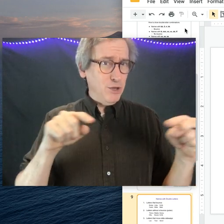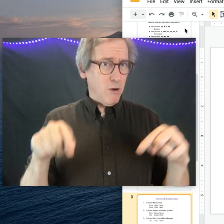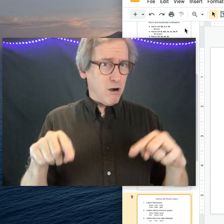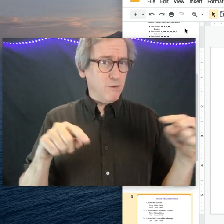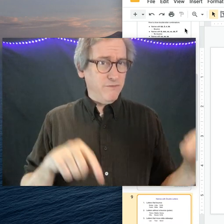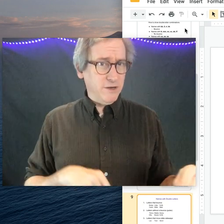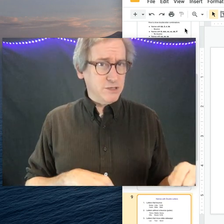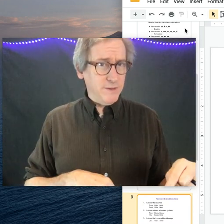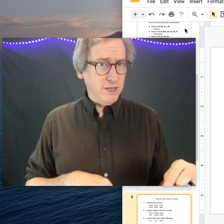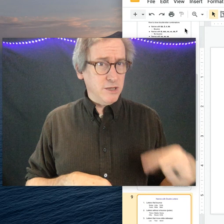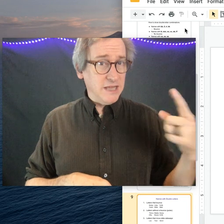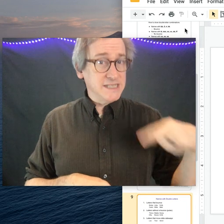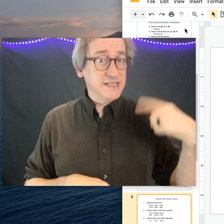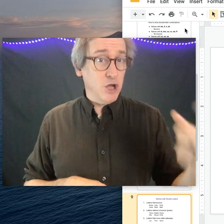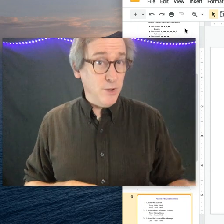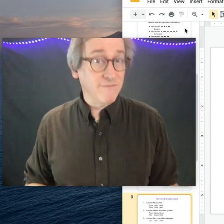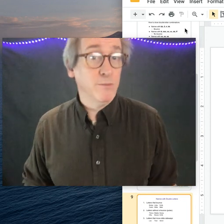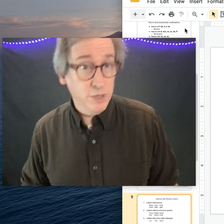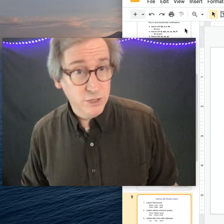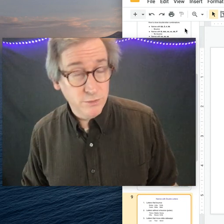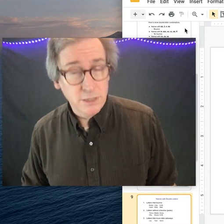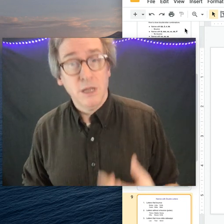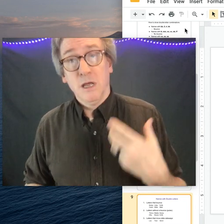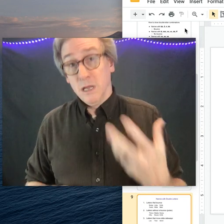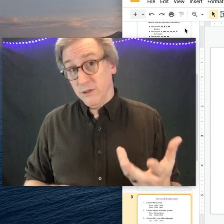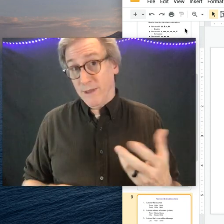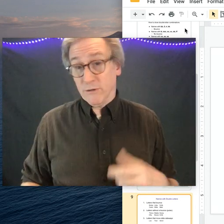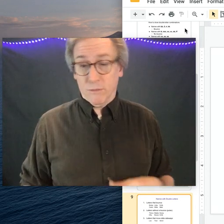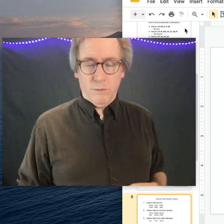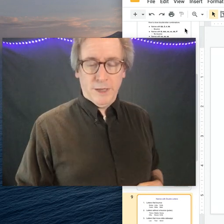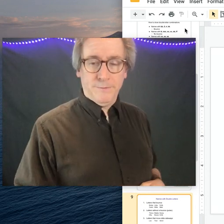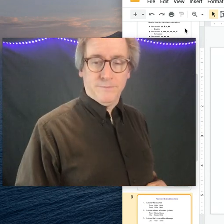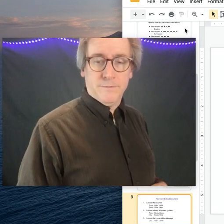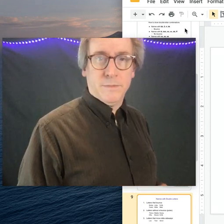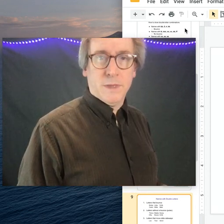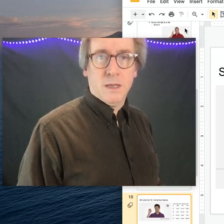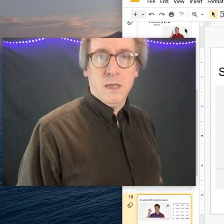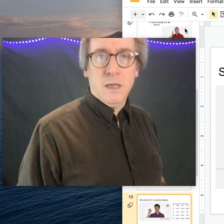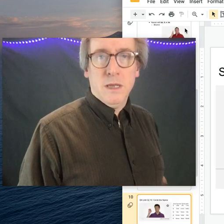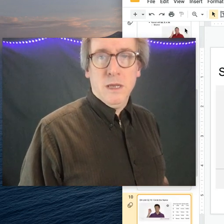thoughtless you are with fingerspelling, the less thought you have to put into it, the better it will be.